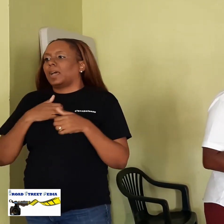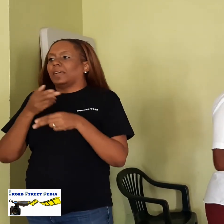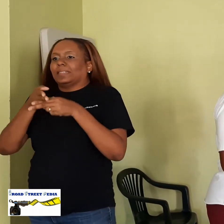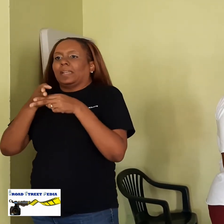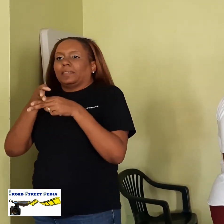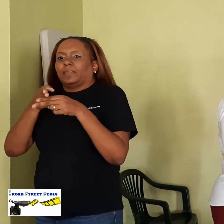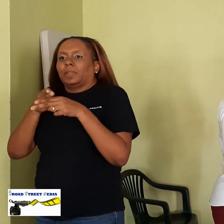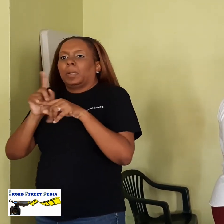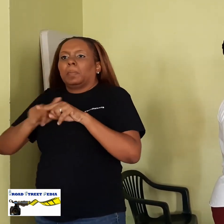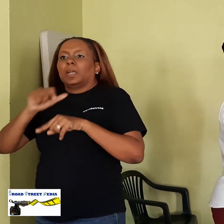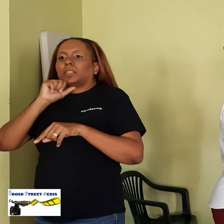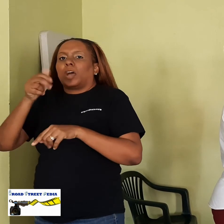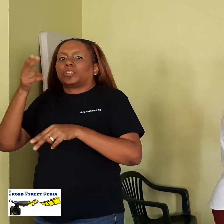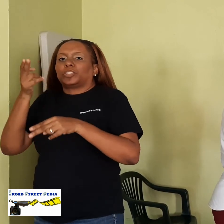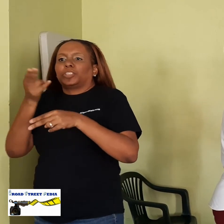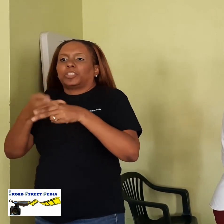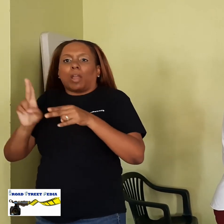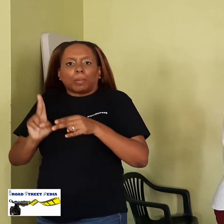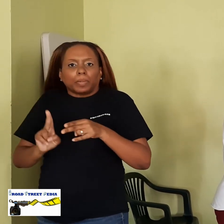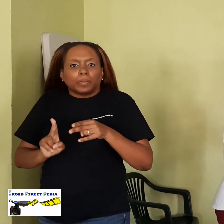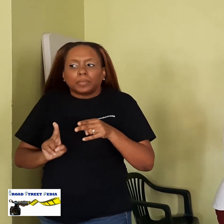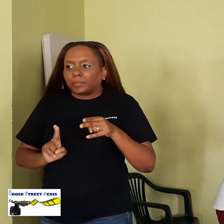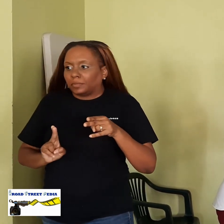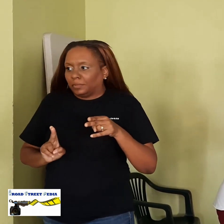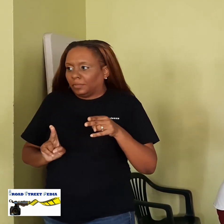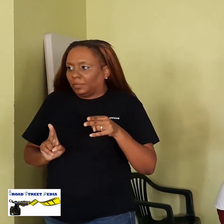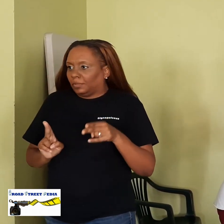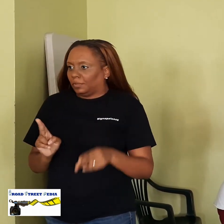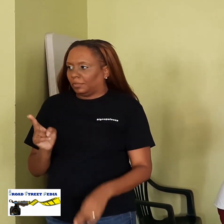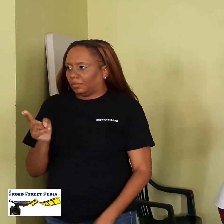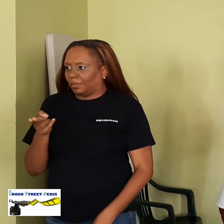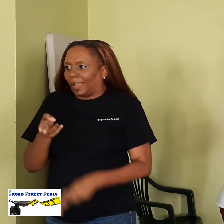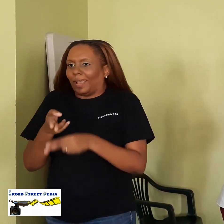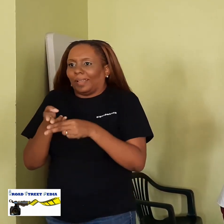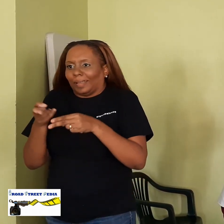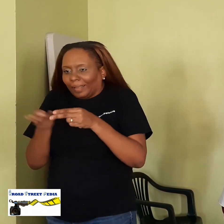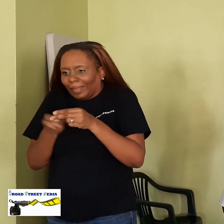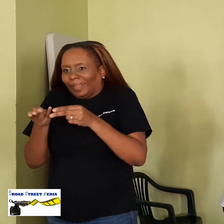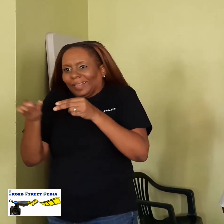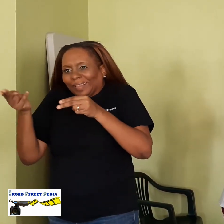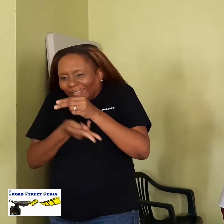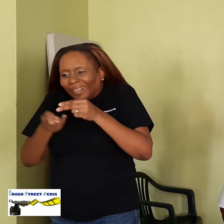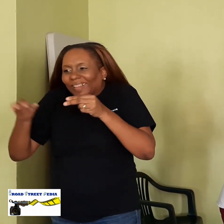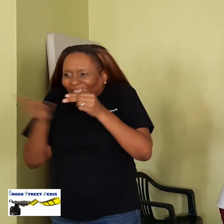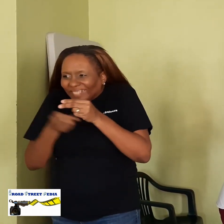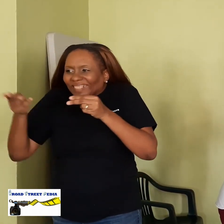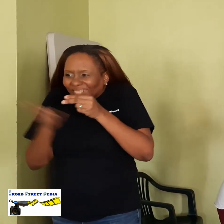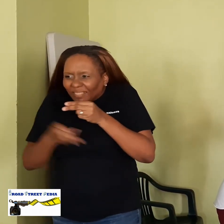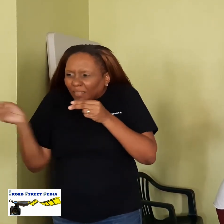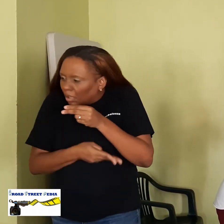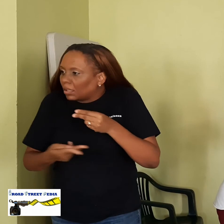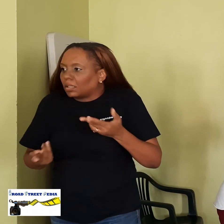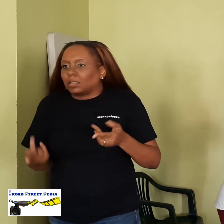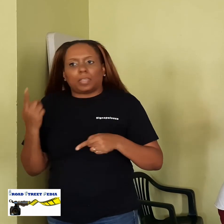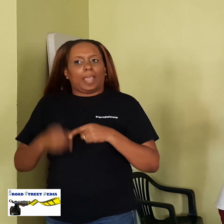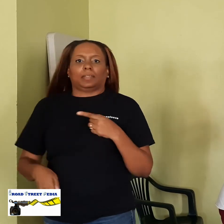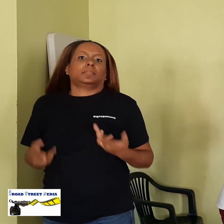dull. We know that it is possible then to sever or to cut off the